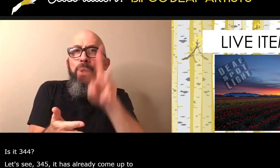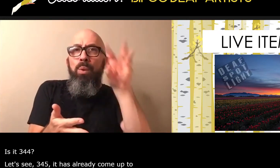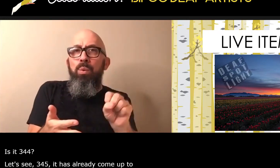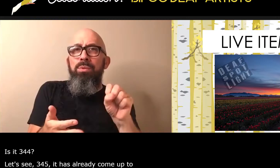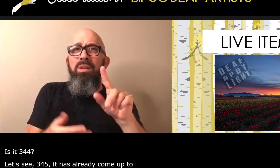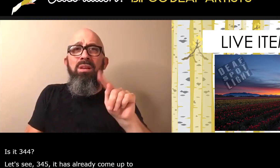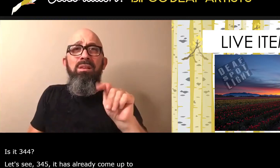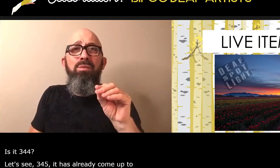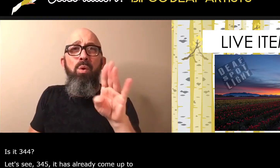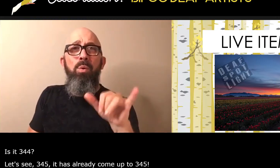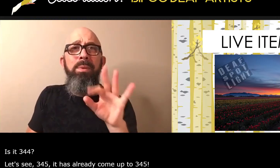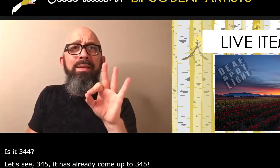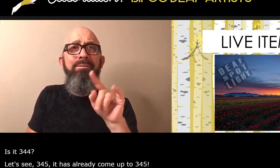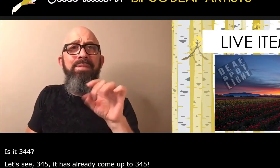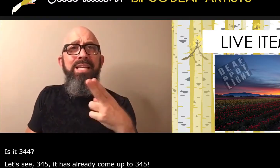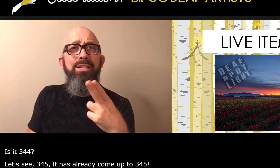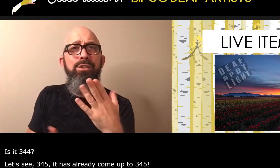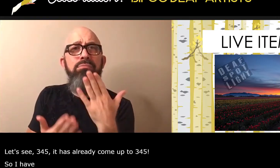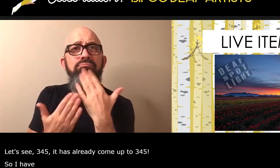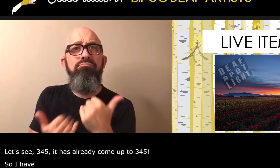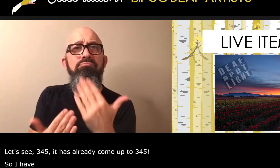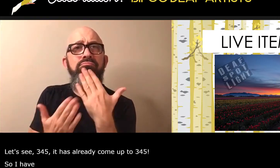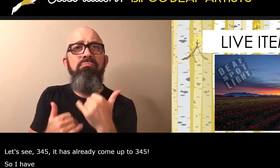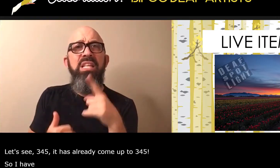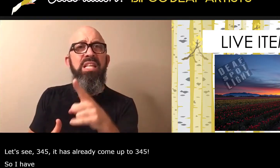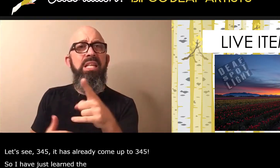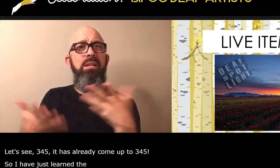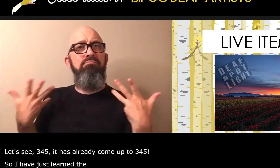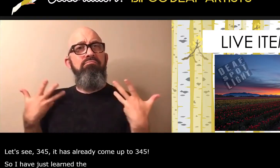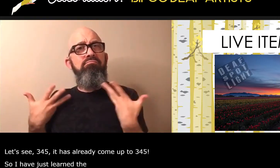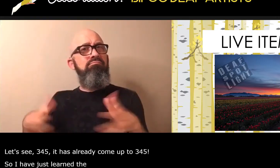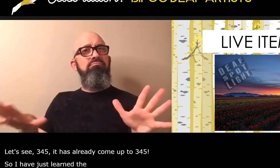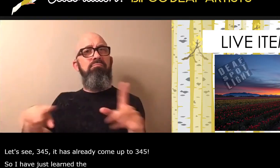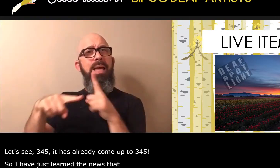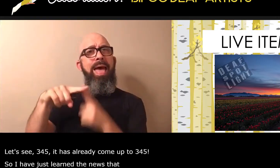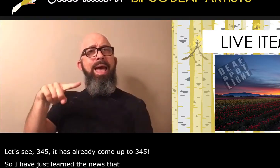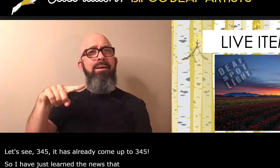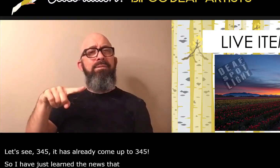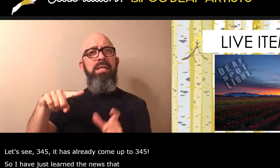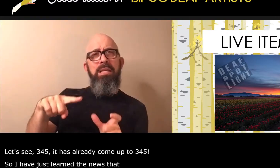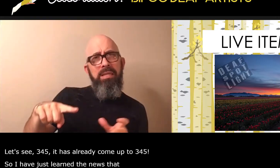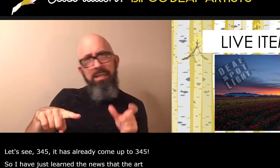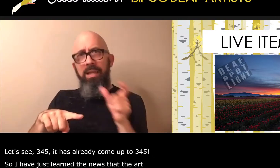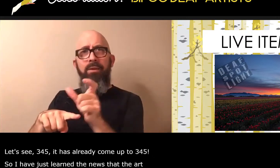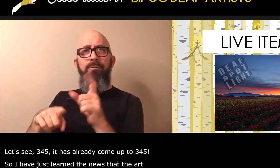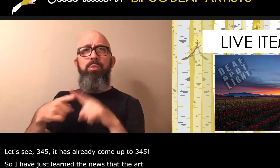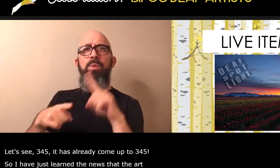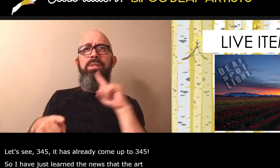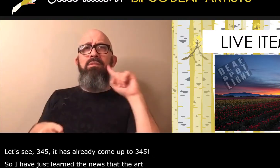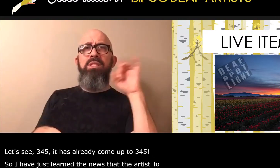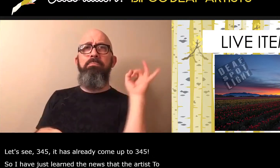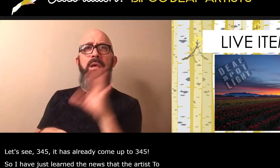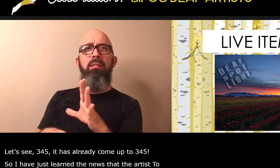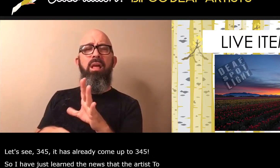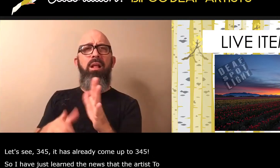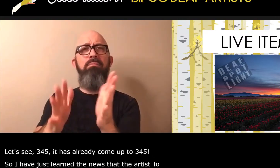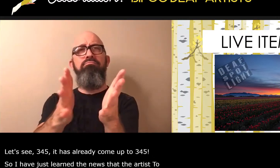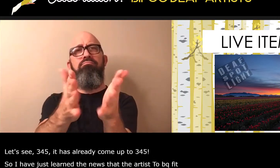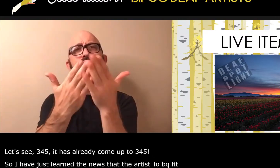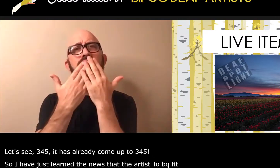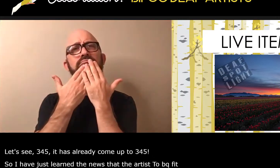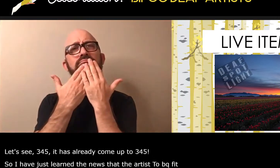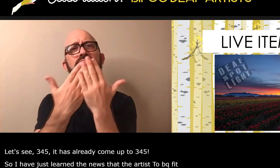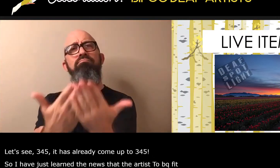So I have just learned the news that the artist Toby Fitch, who was originally going to get part of the donation,